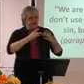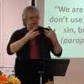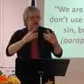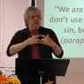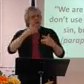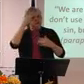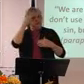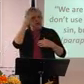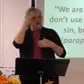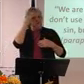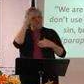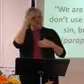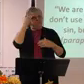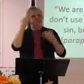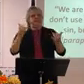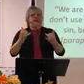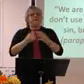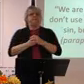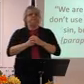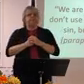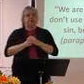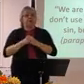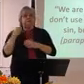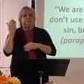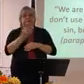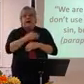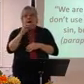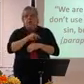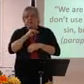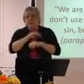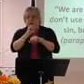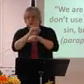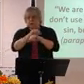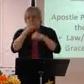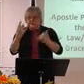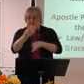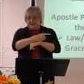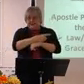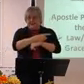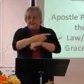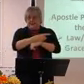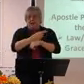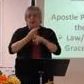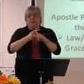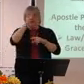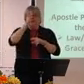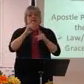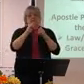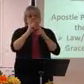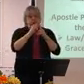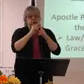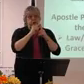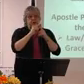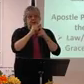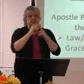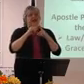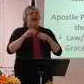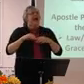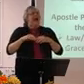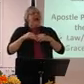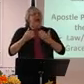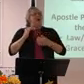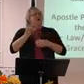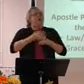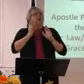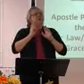and minds. Now, our mission assignment today from God's Word is, how do